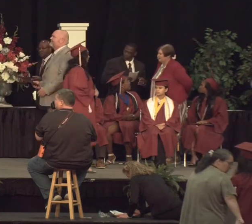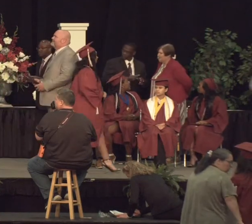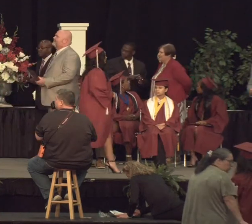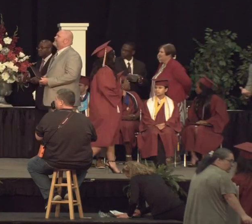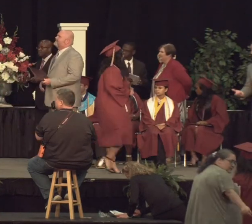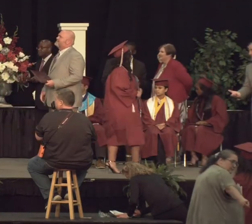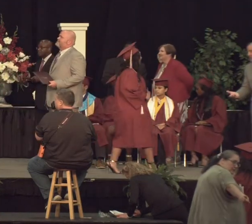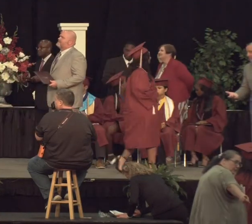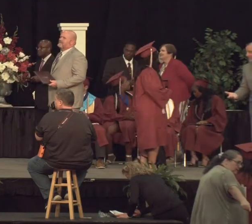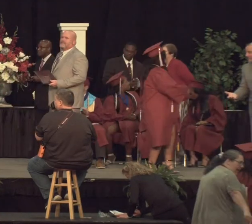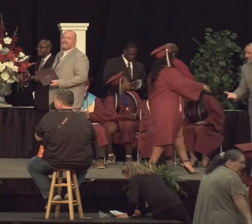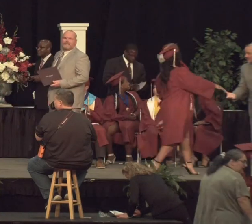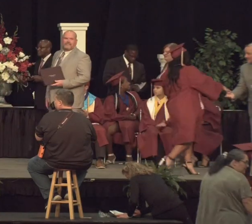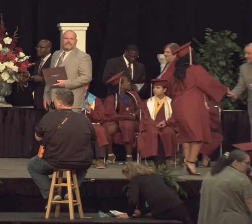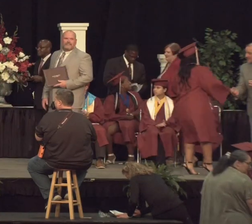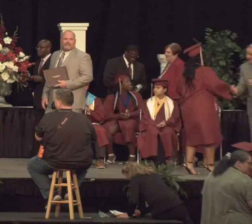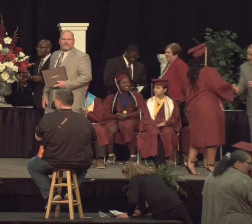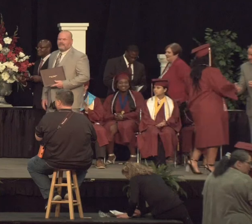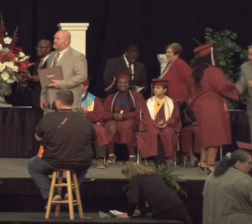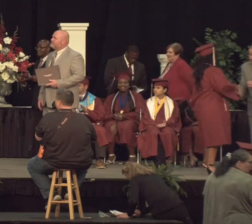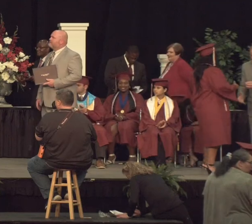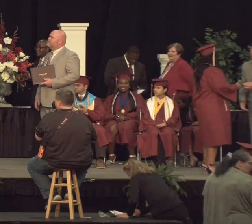Rahan Jackson.